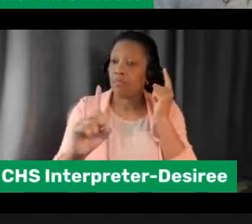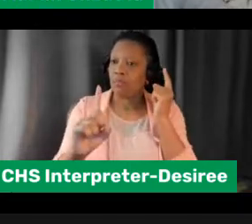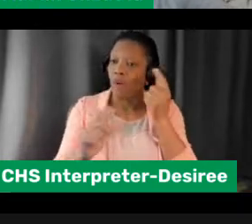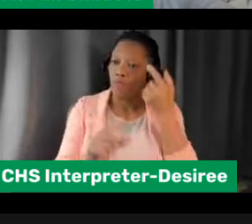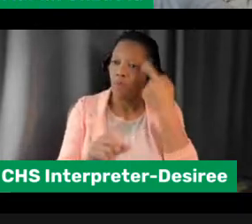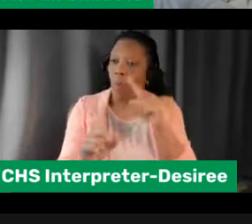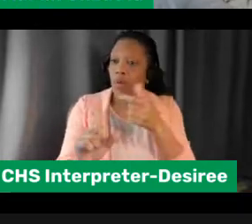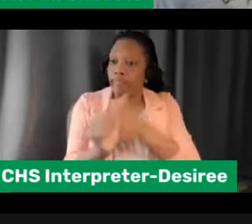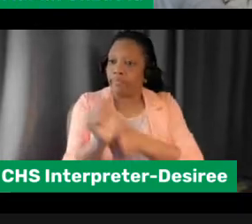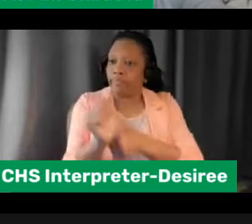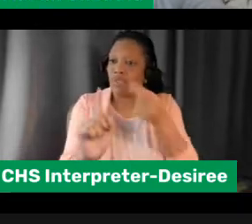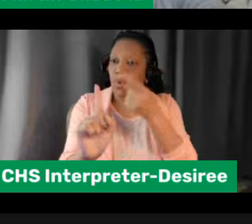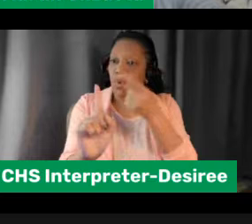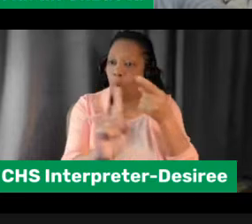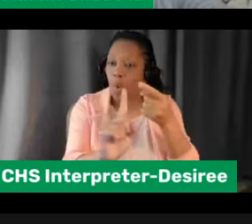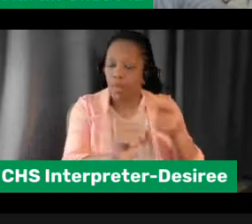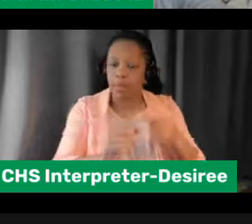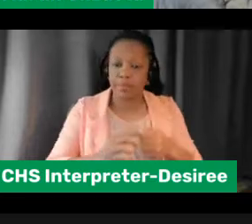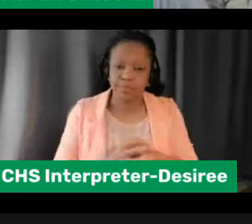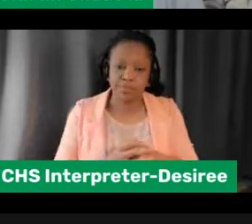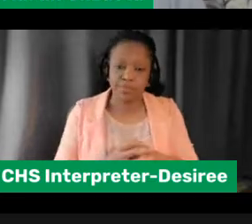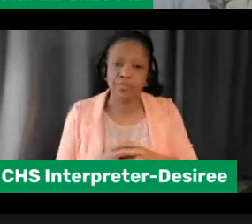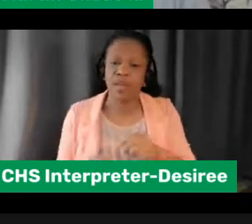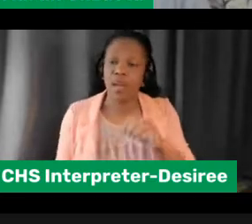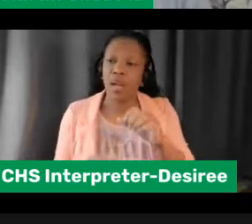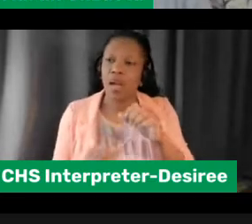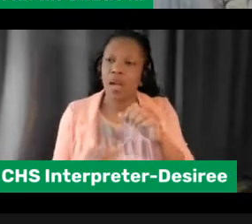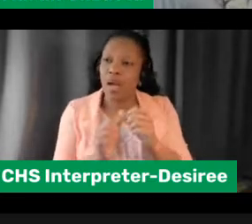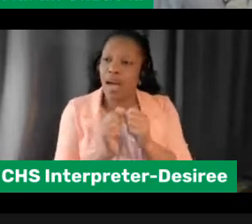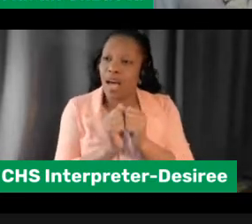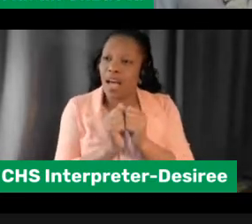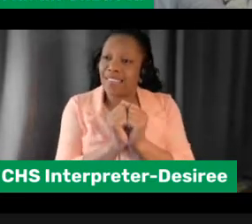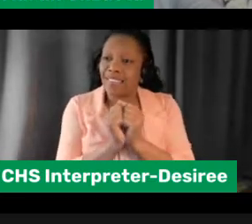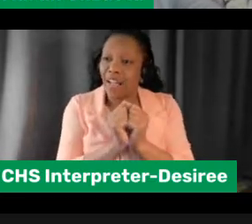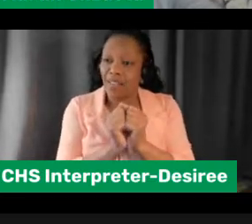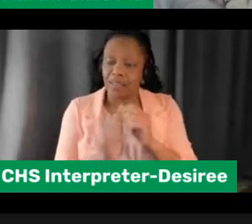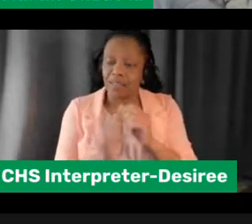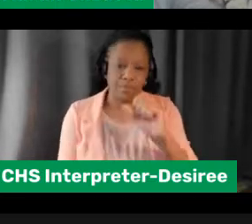charity, but solidarity, all of us working